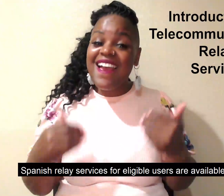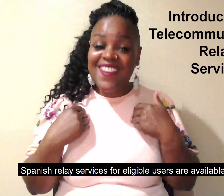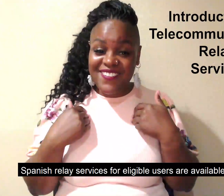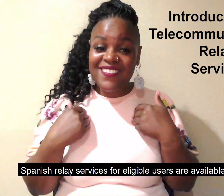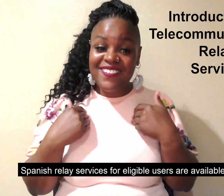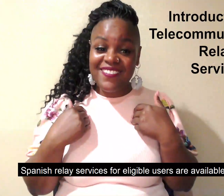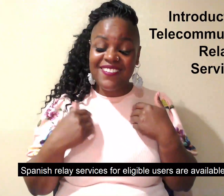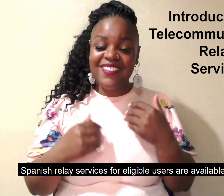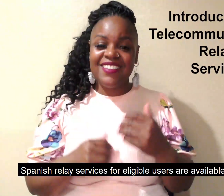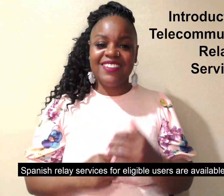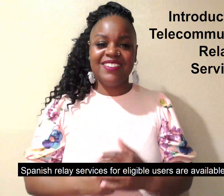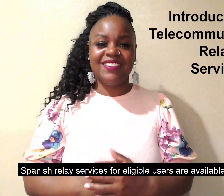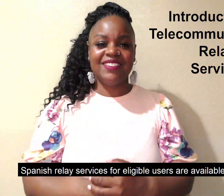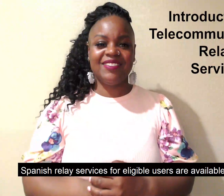for eligible users are available.